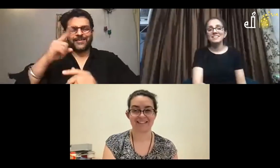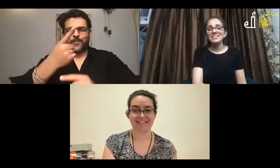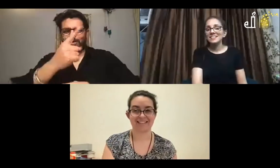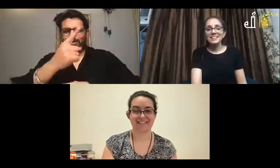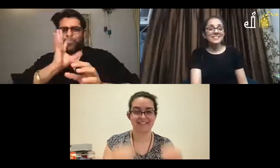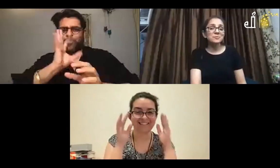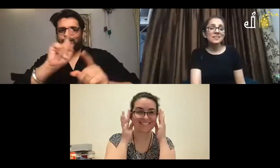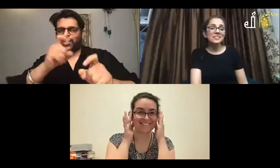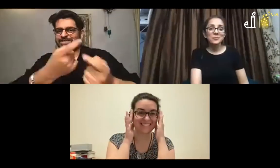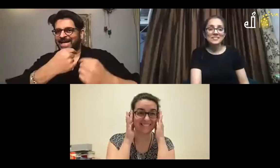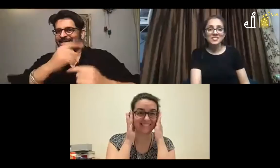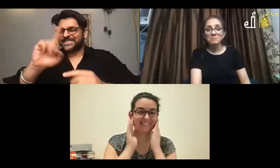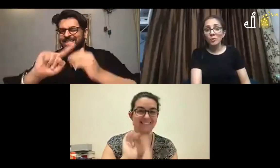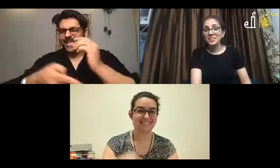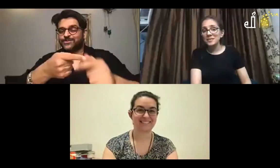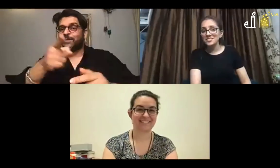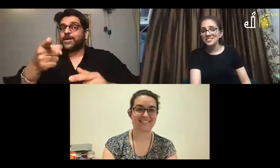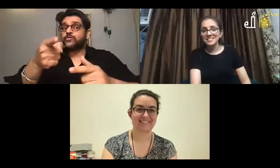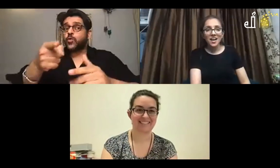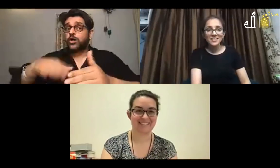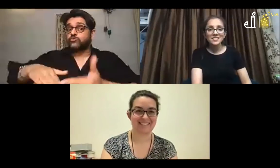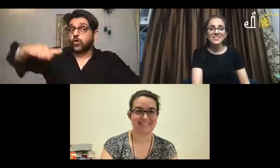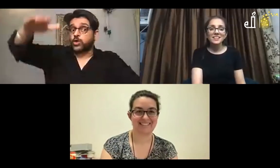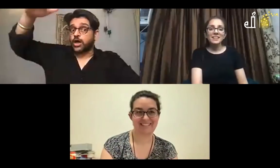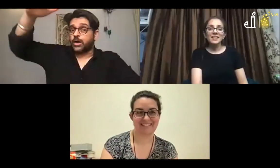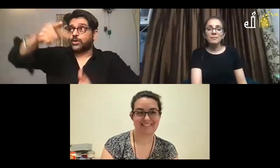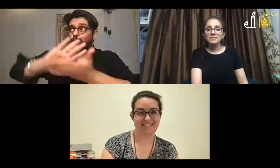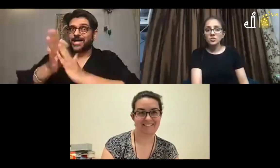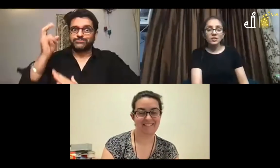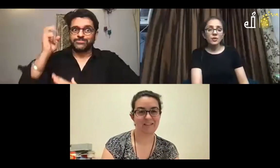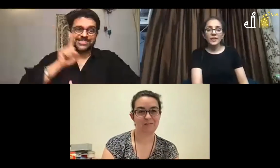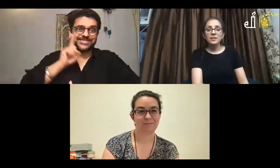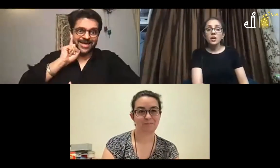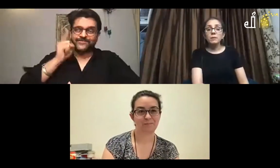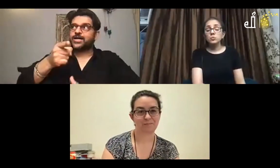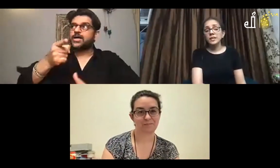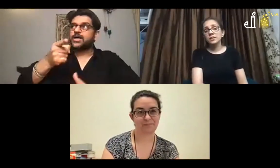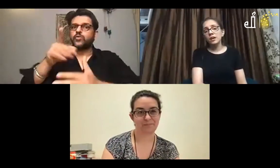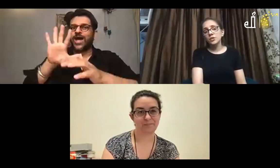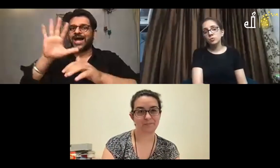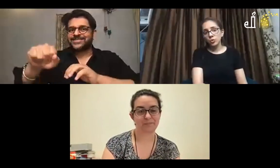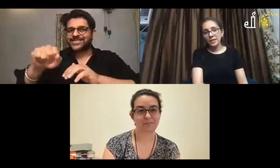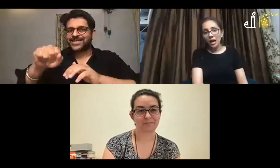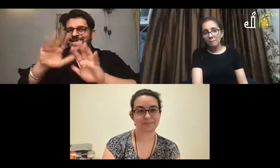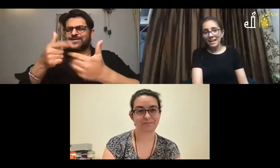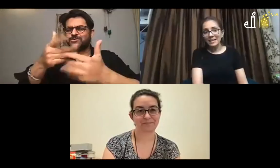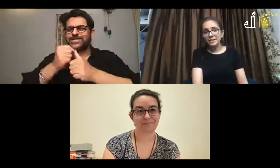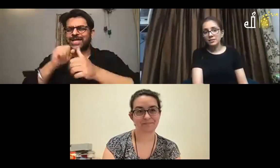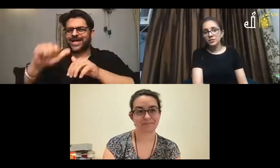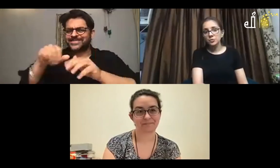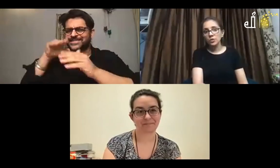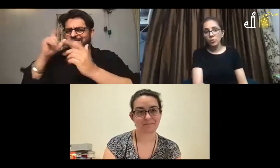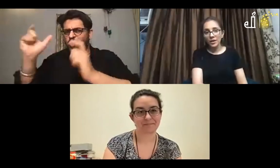Right. I think one important question that is asked, but that's okay. But when you were growing up